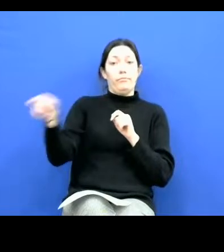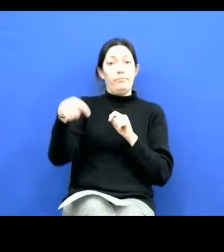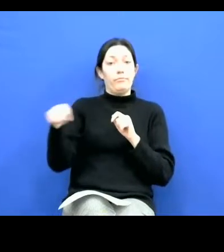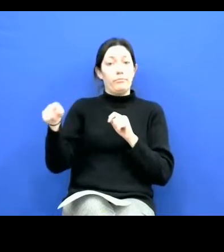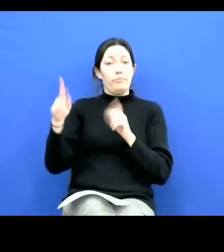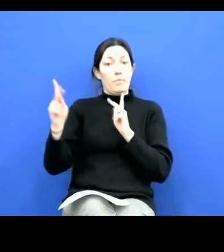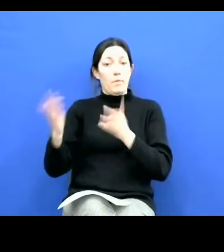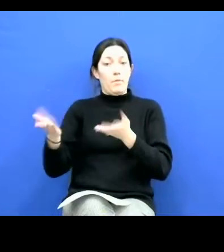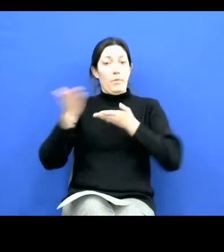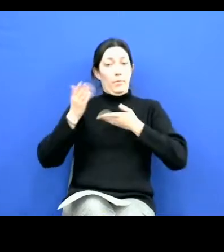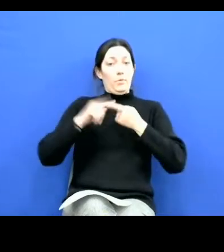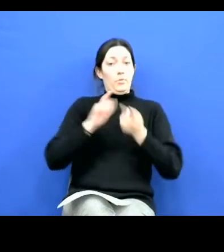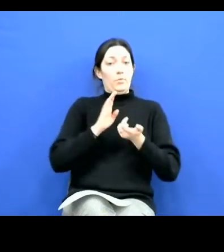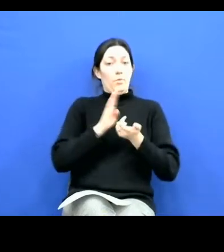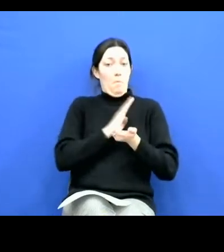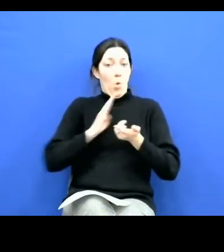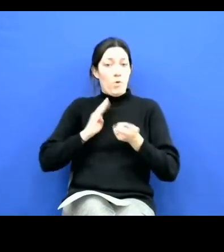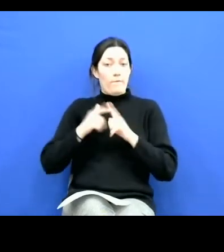her